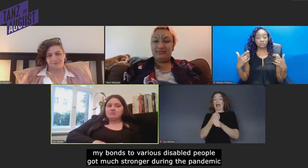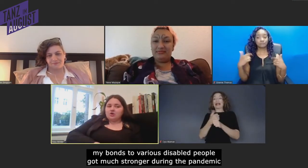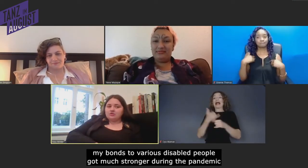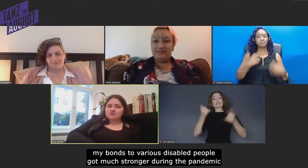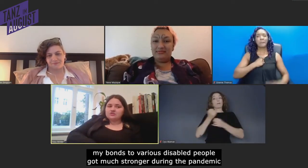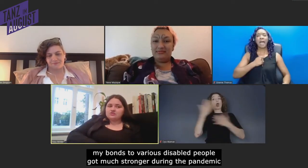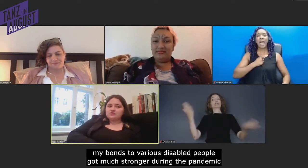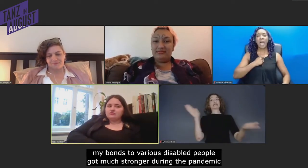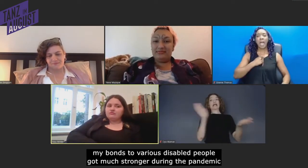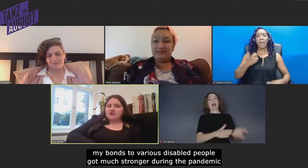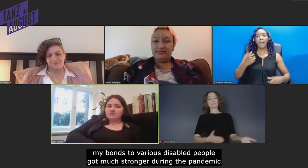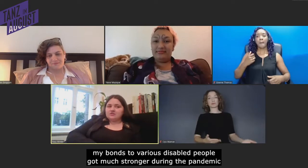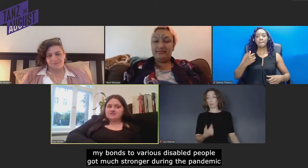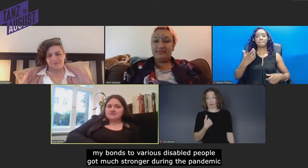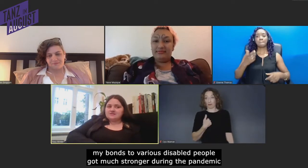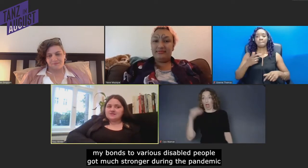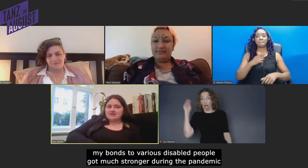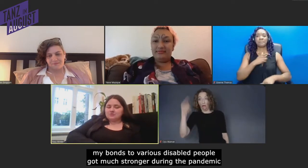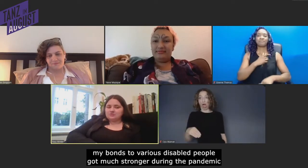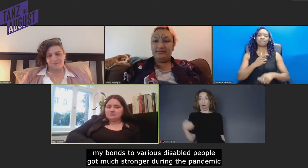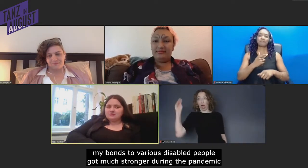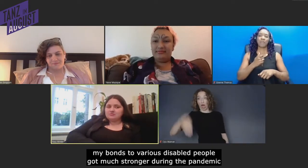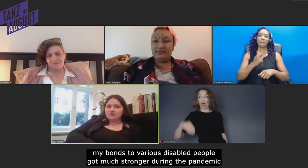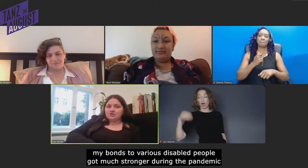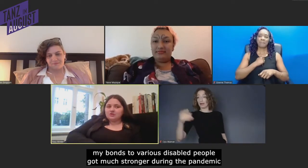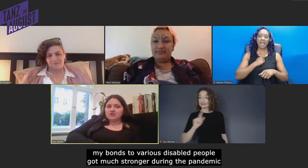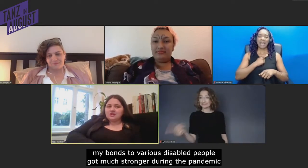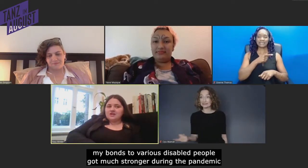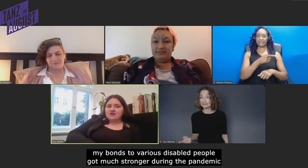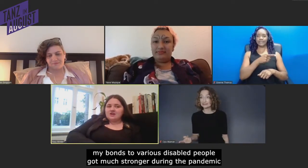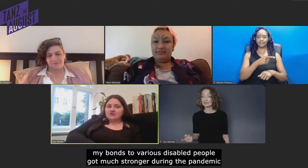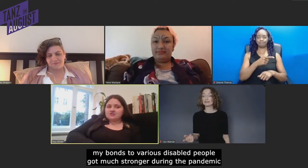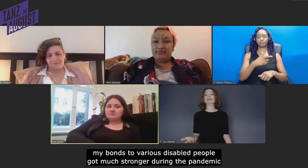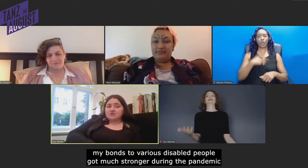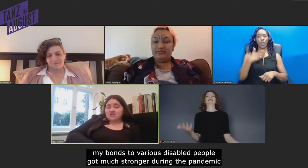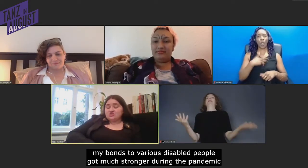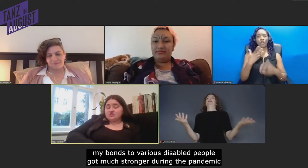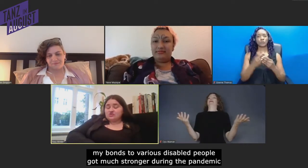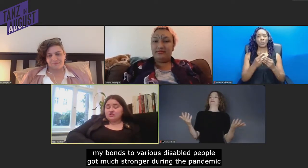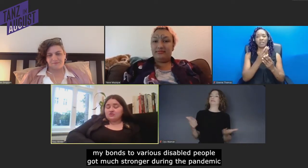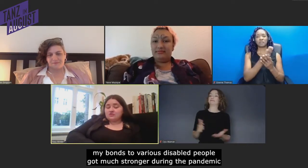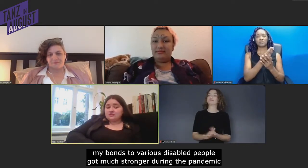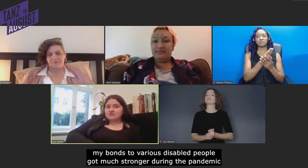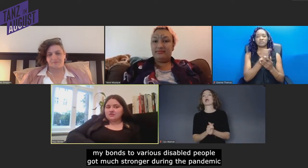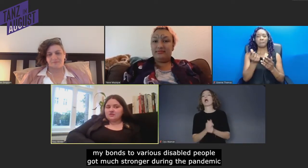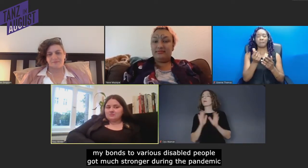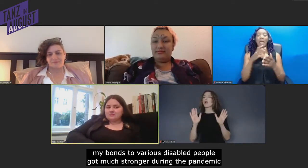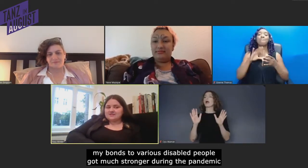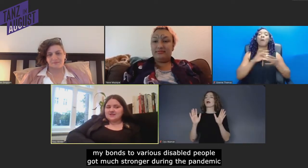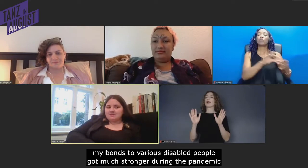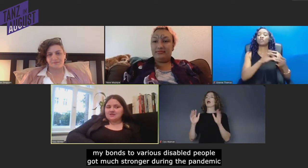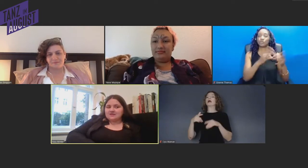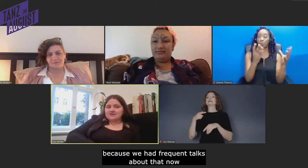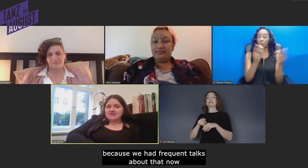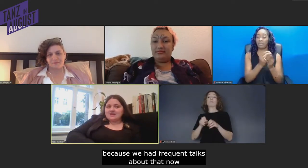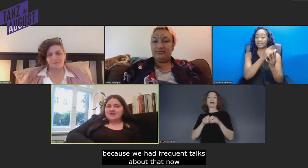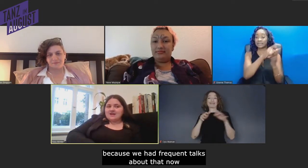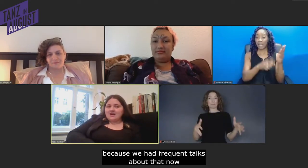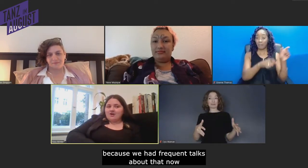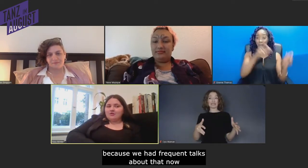my bonds to various disabled people got much stronger during the